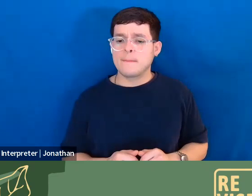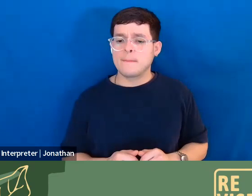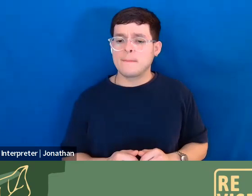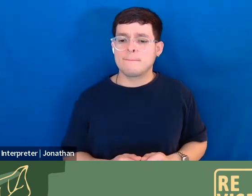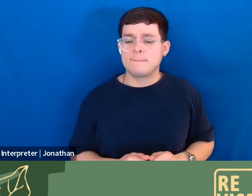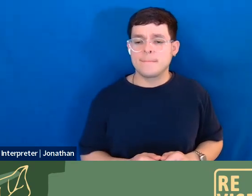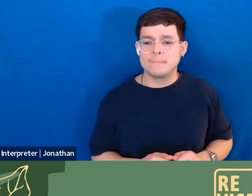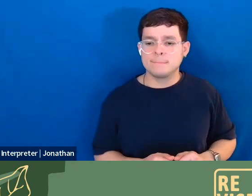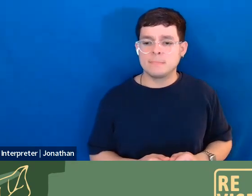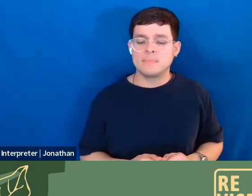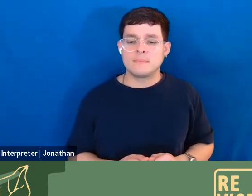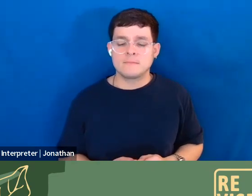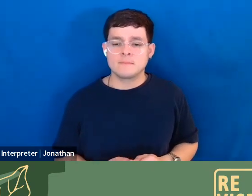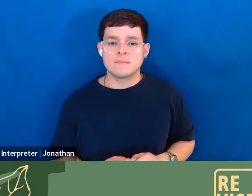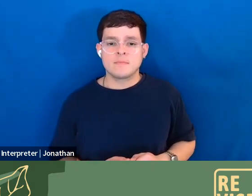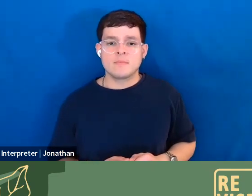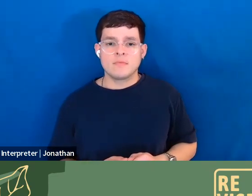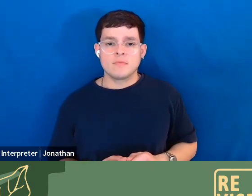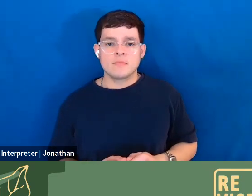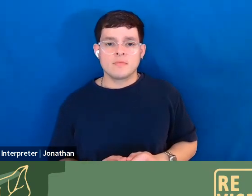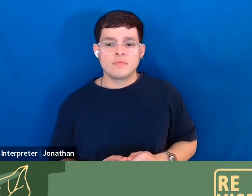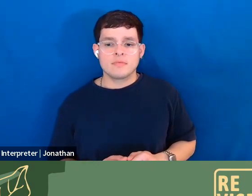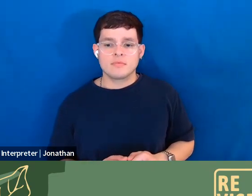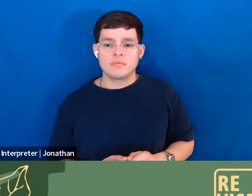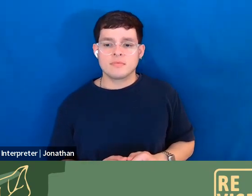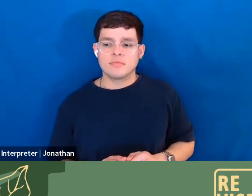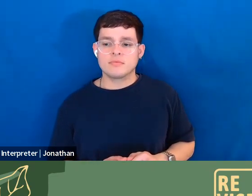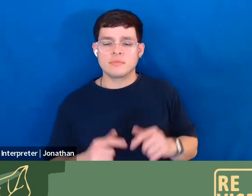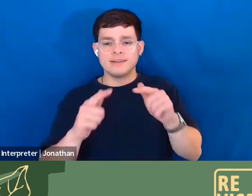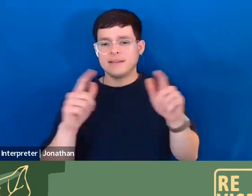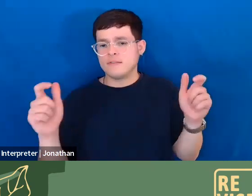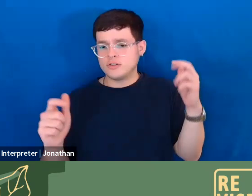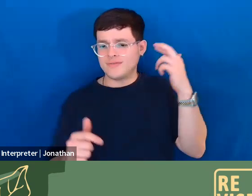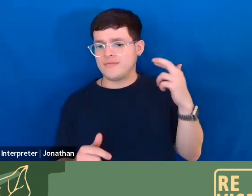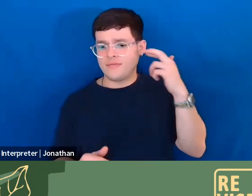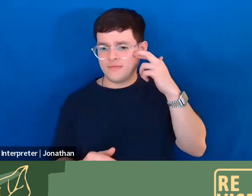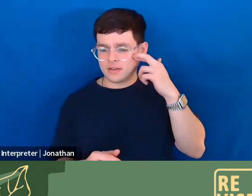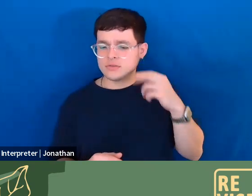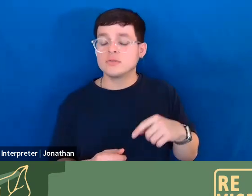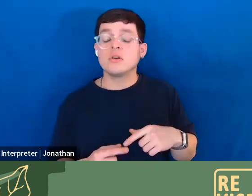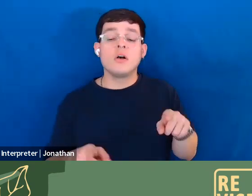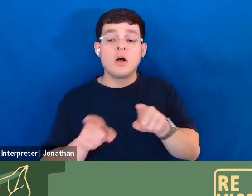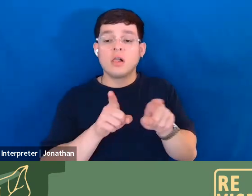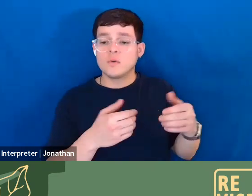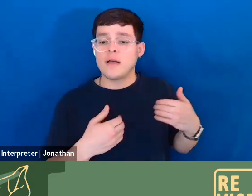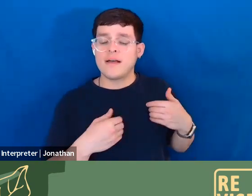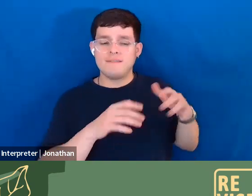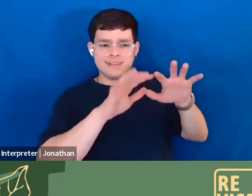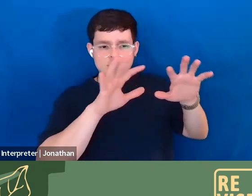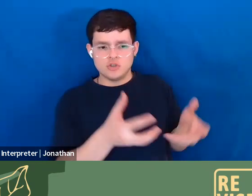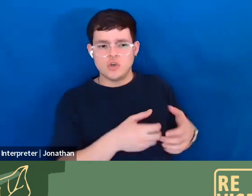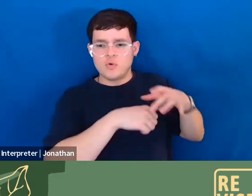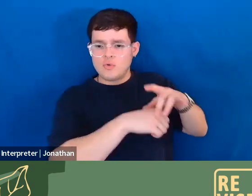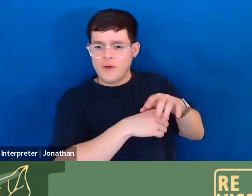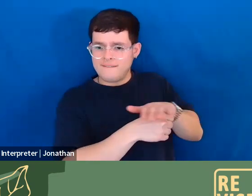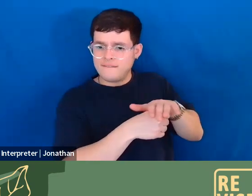variables that come into thinking about diverse factors. We also have geographic diversity. We